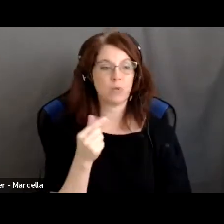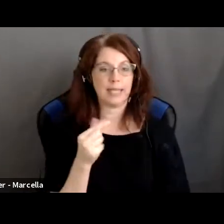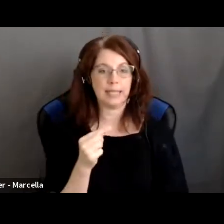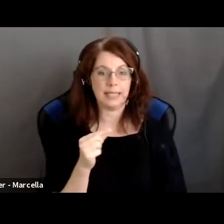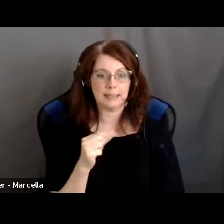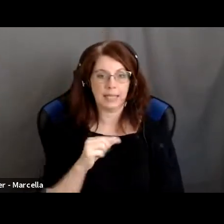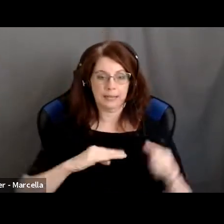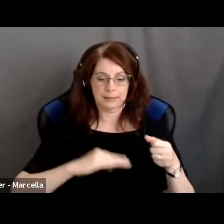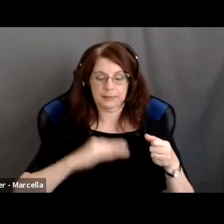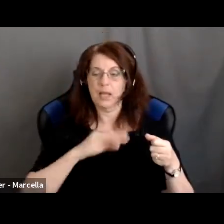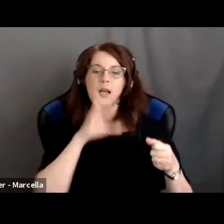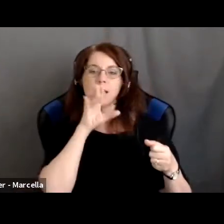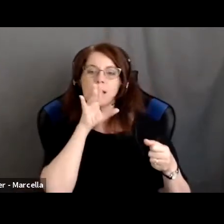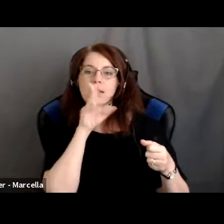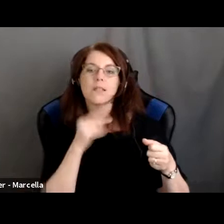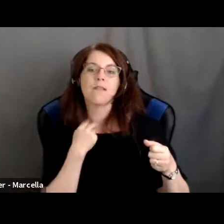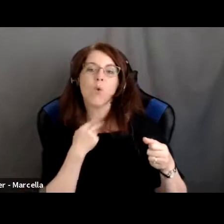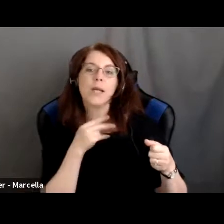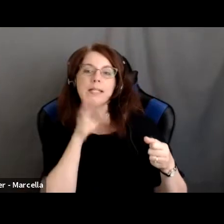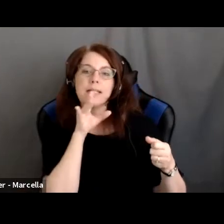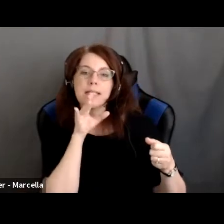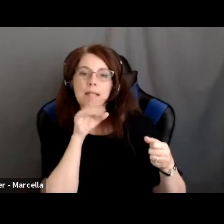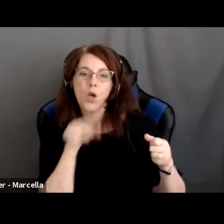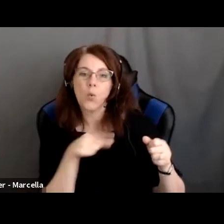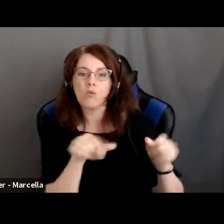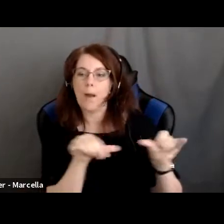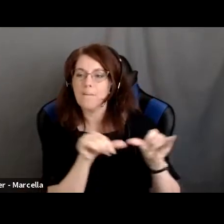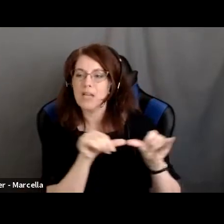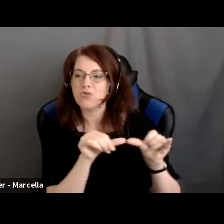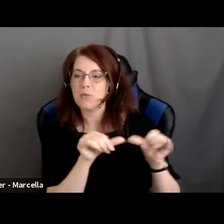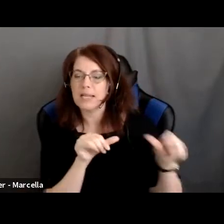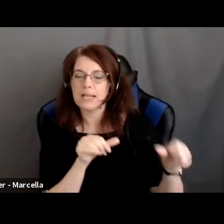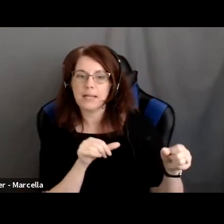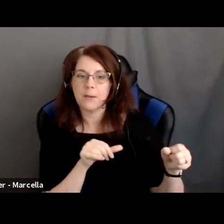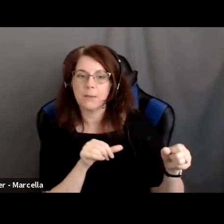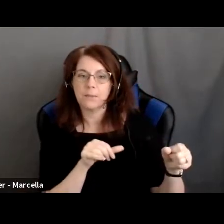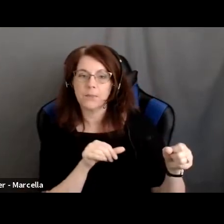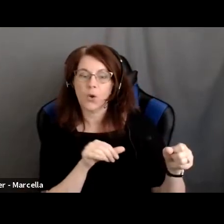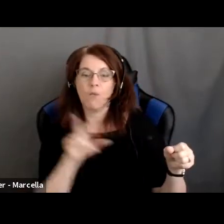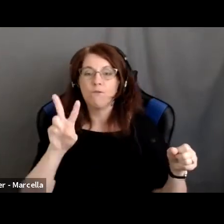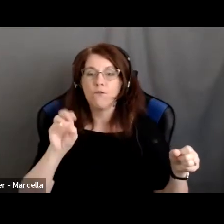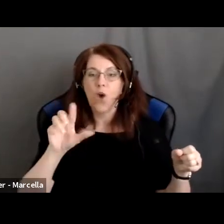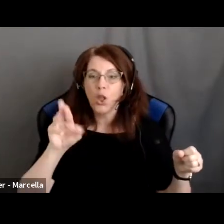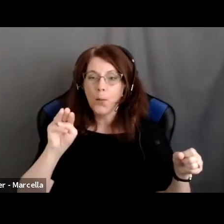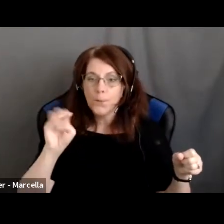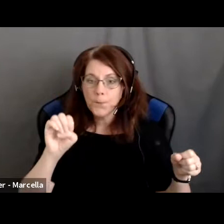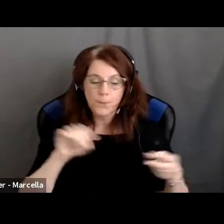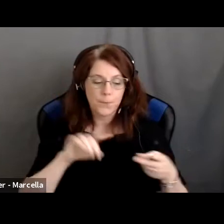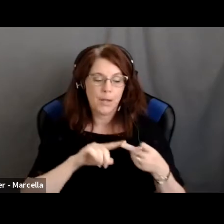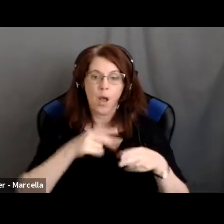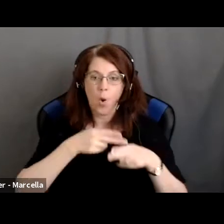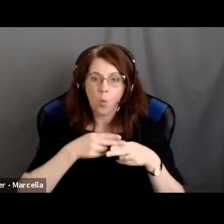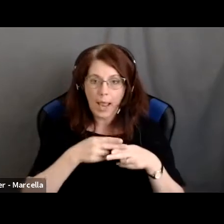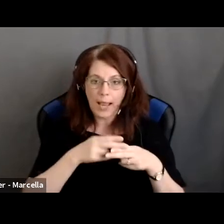it has a speaker on it. So that when you are measuring out, whether you're measuring for volume, for weight, or